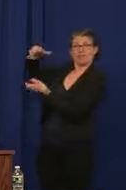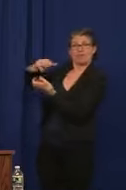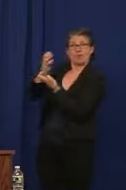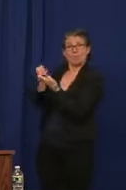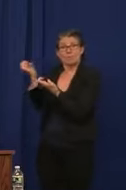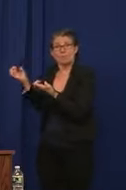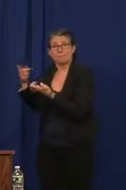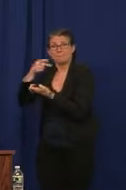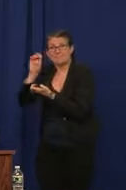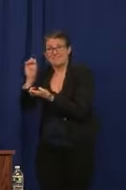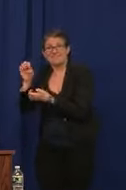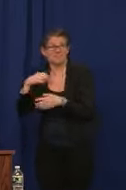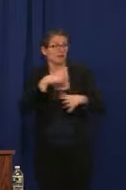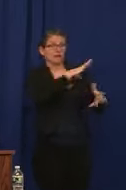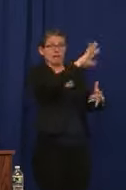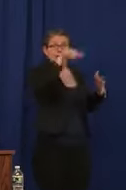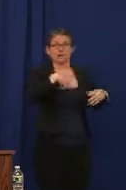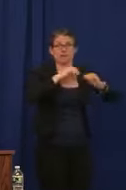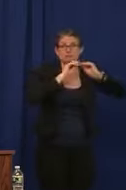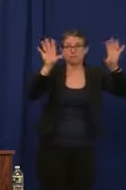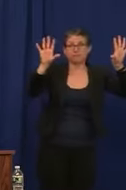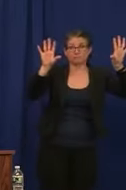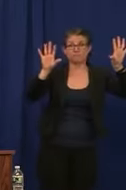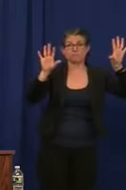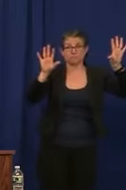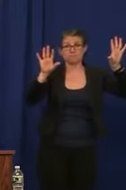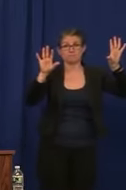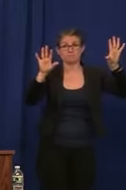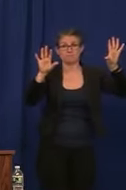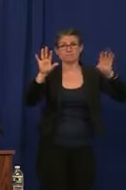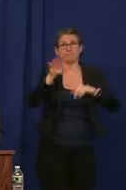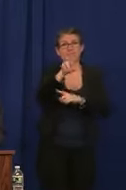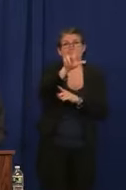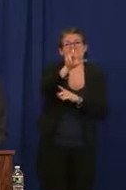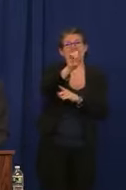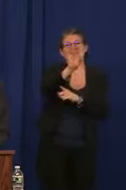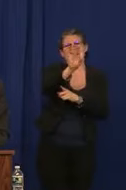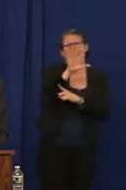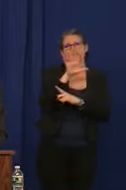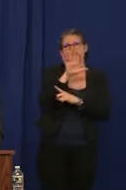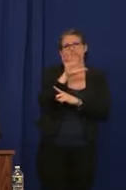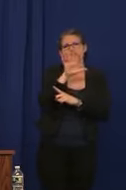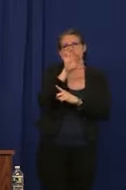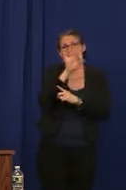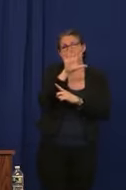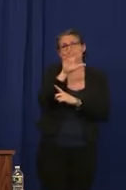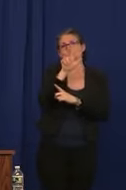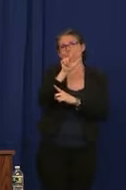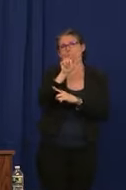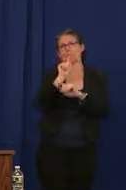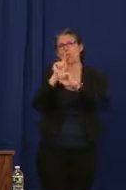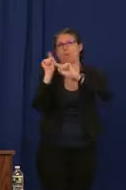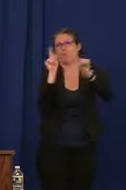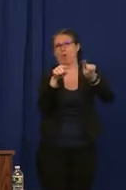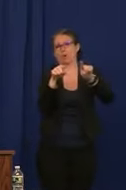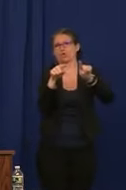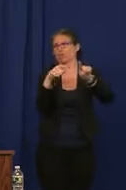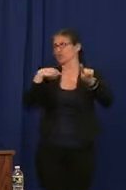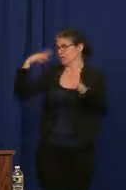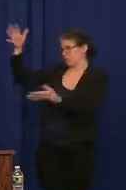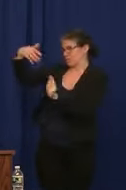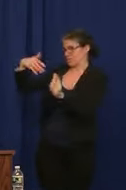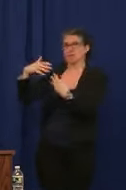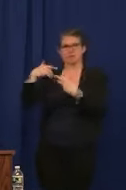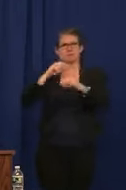923 orders have been filled, and we continue to fill orders for PPE as those demands